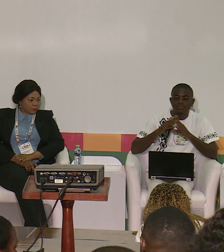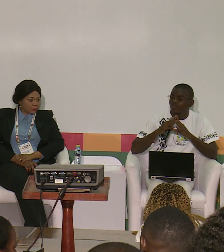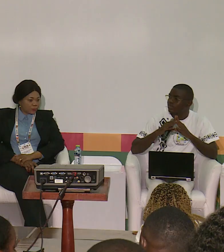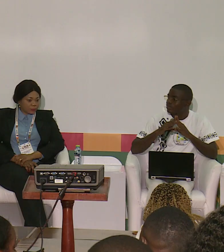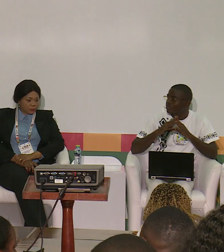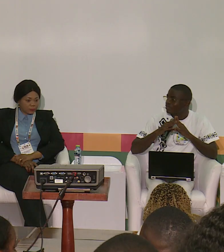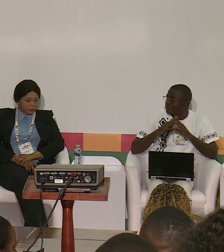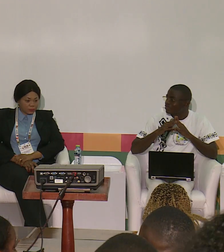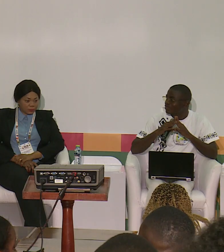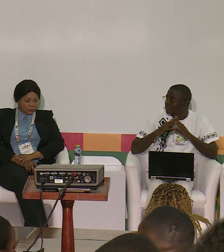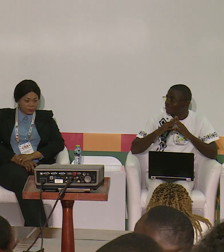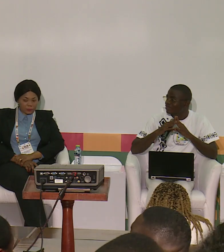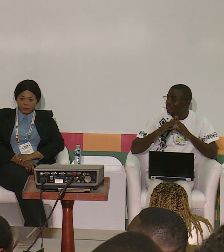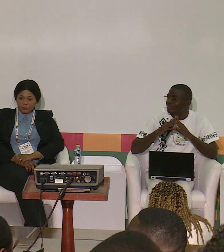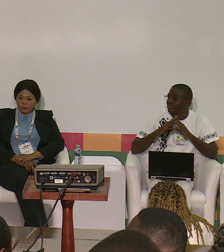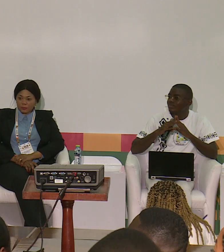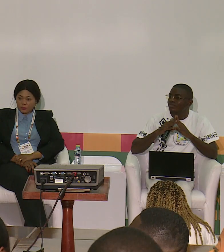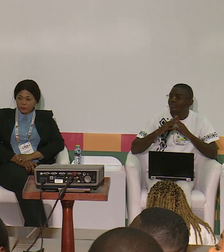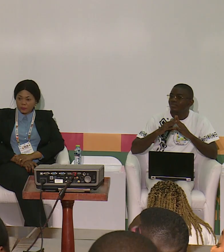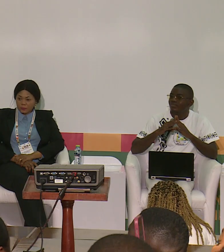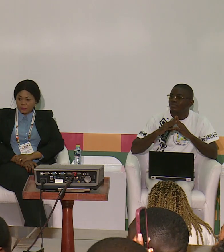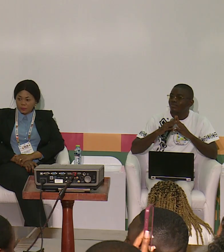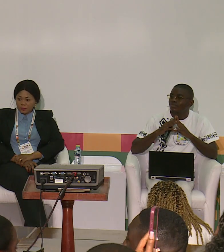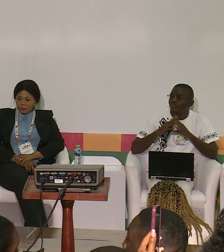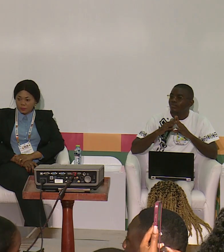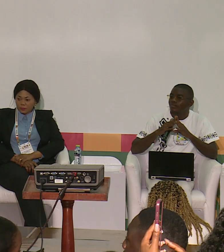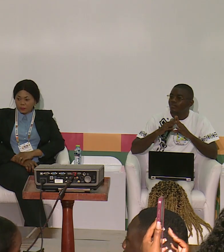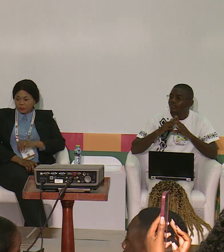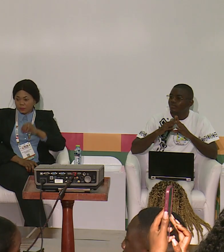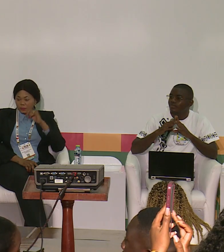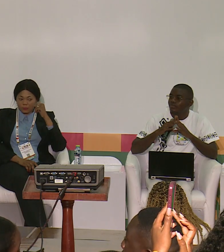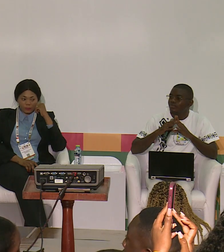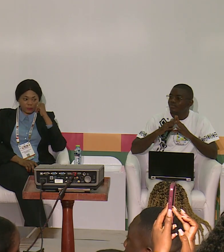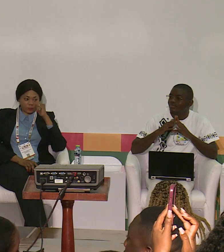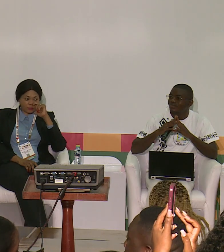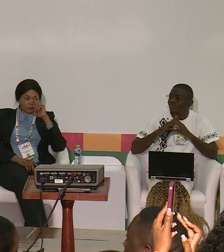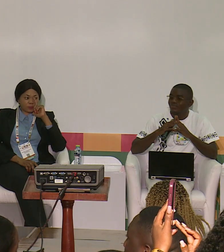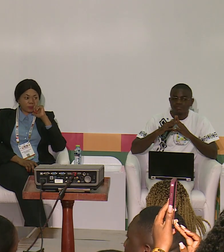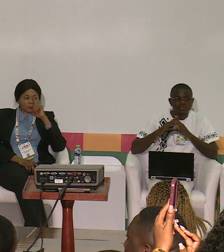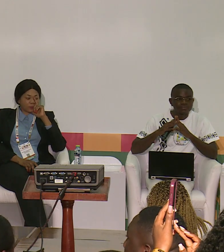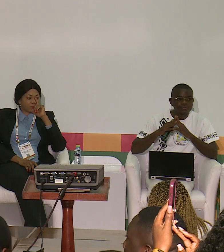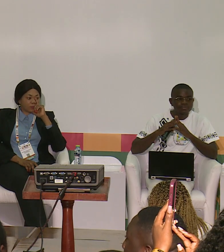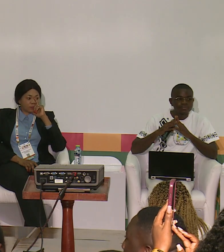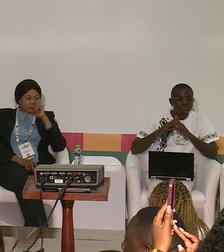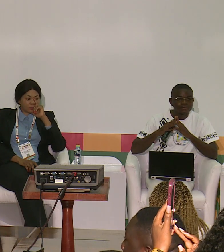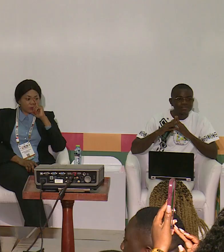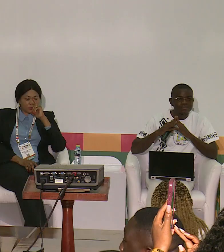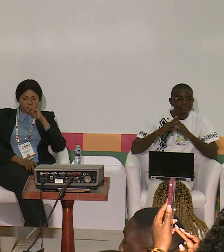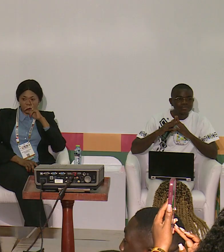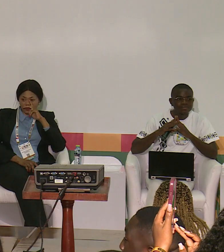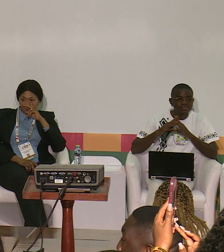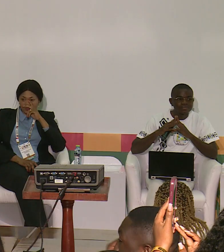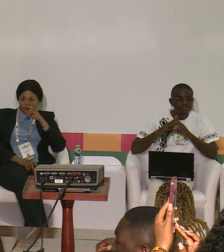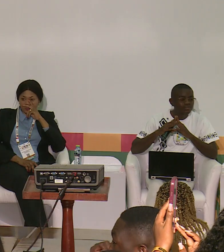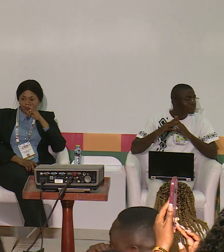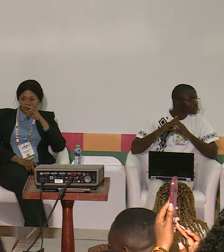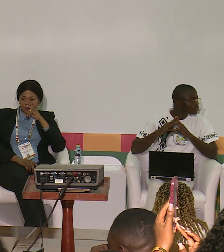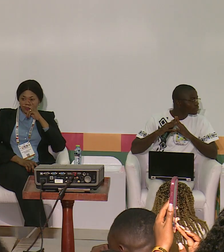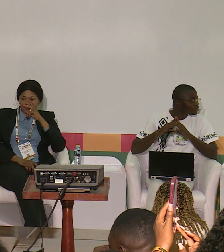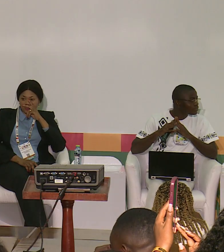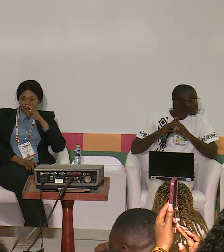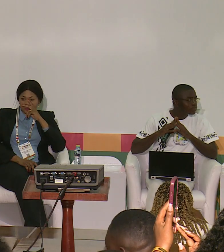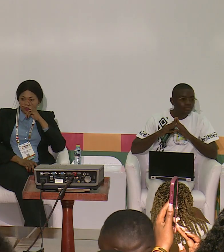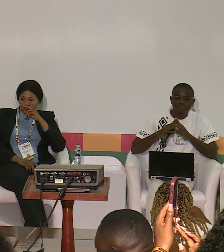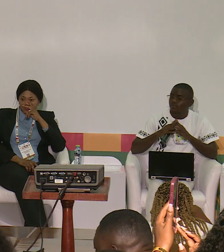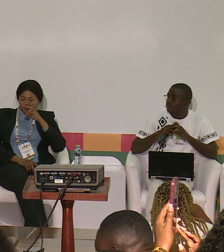We are going to close. Young people living with disability, where they've been involved, is there any data? Because most of the time, I've listened to all of